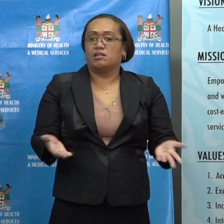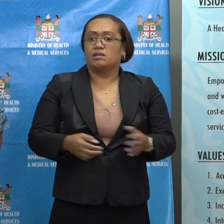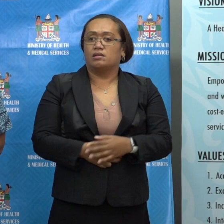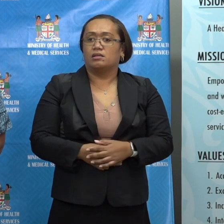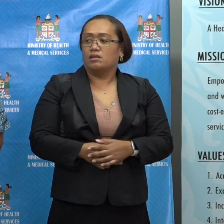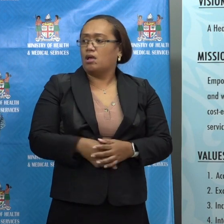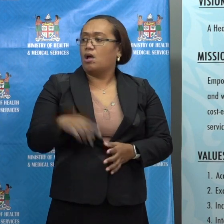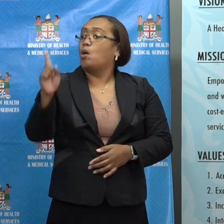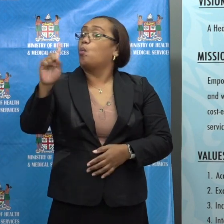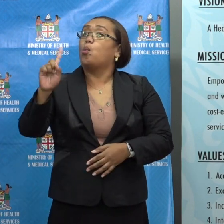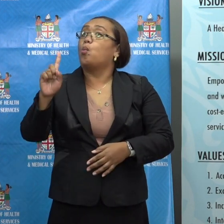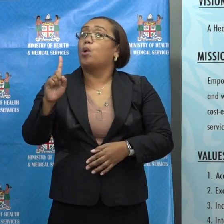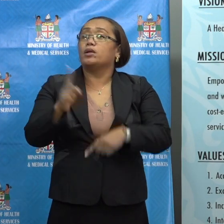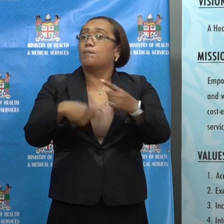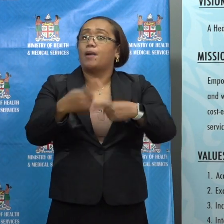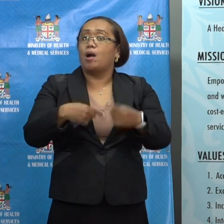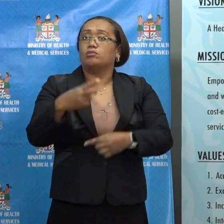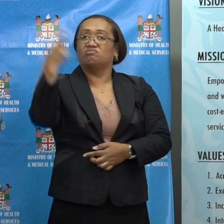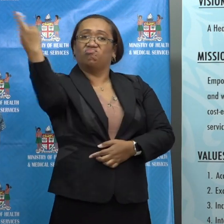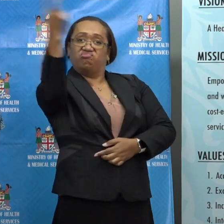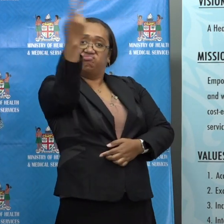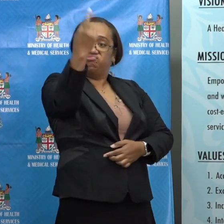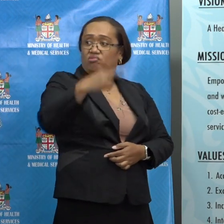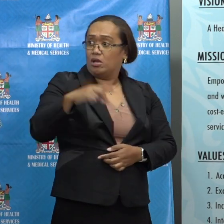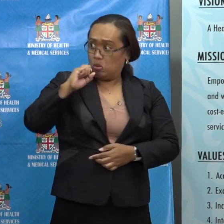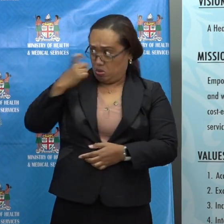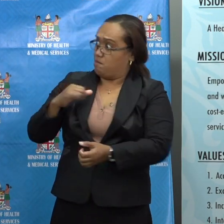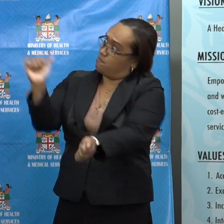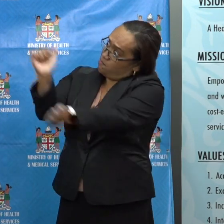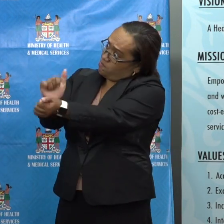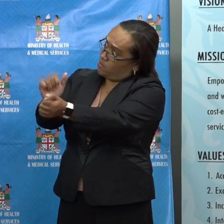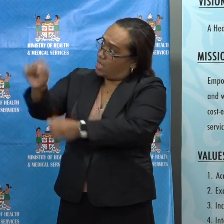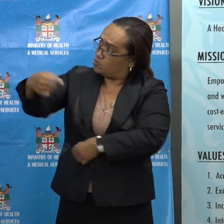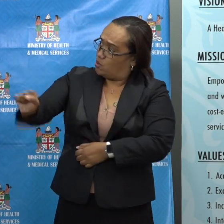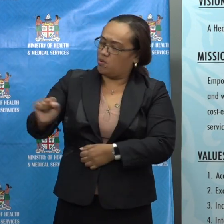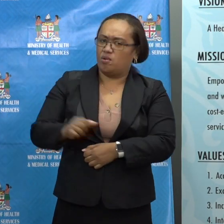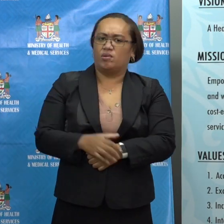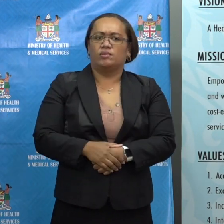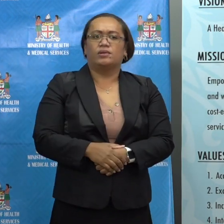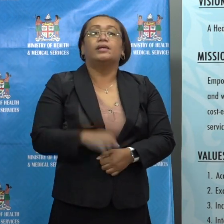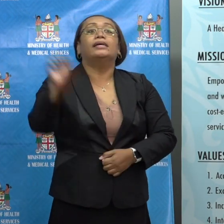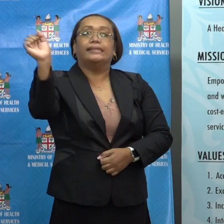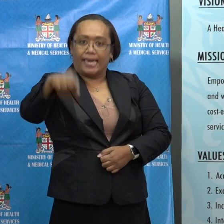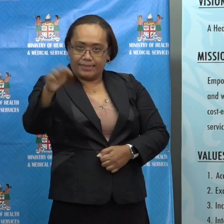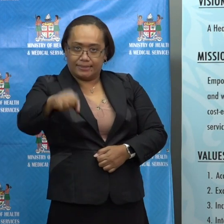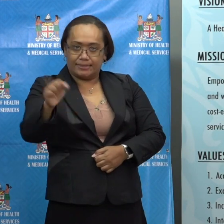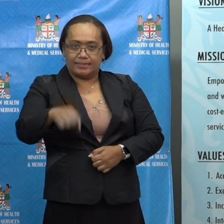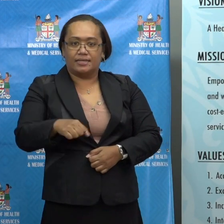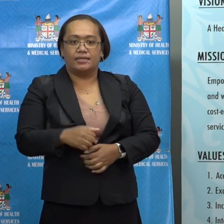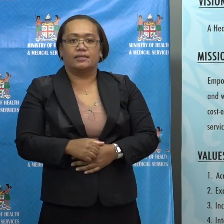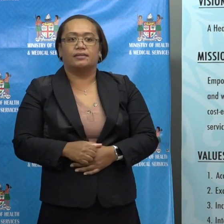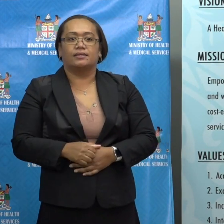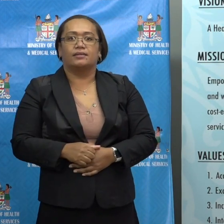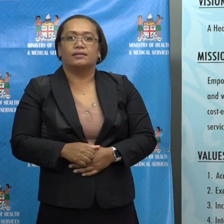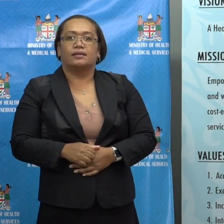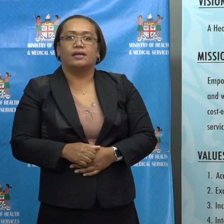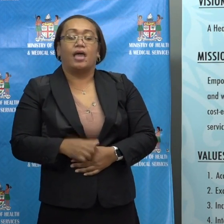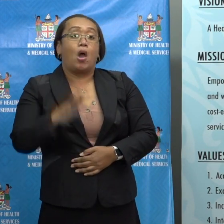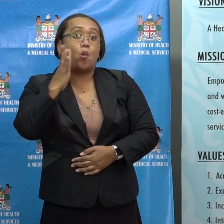loitering unnecessarily, will they be arrested? Yes, in this instance, this lockdown will be